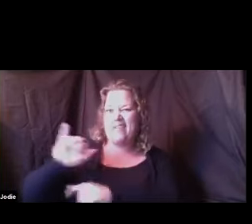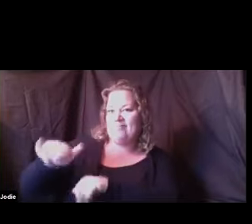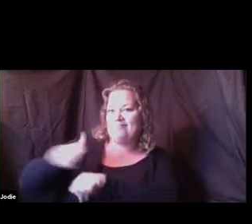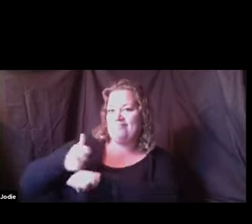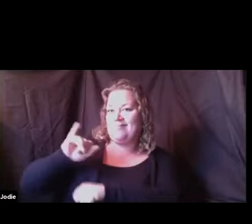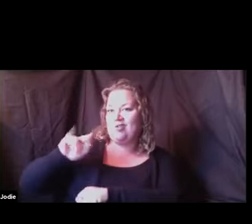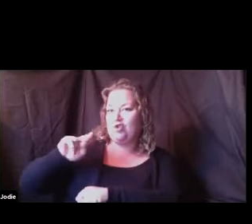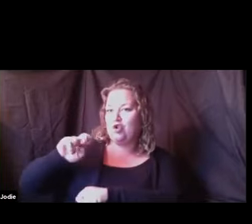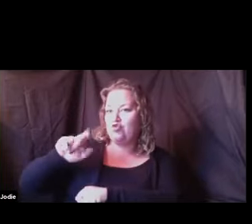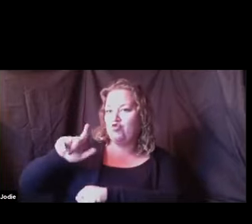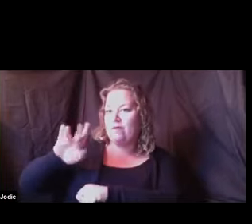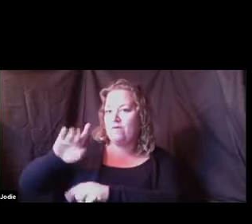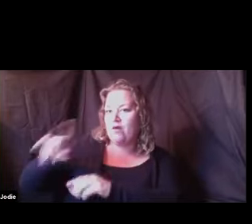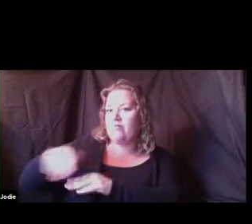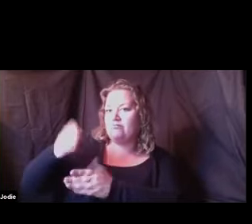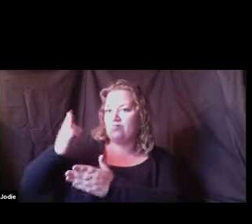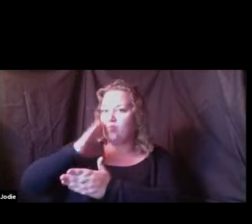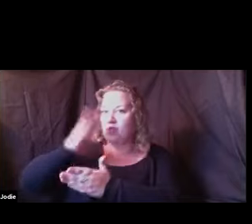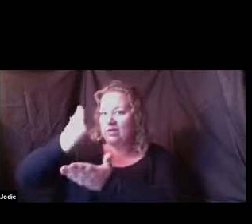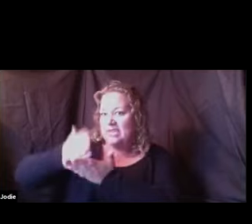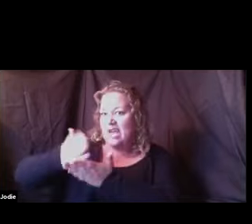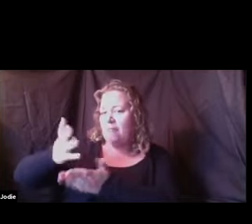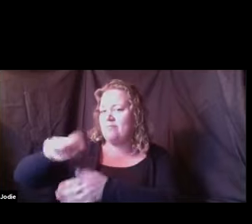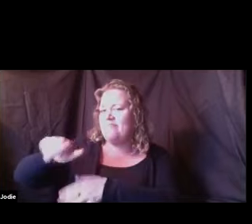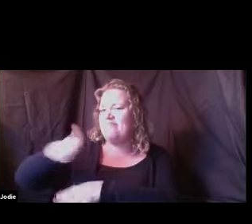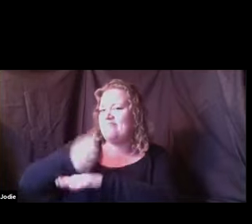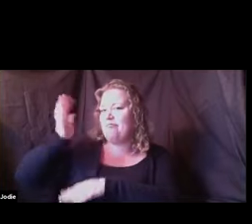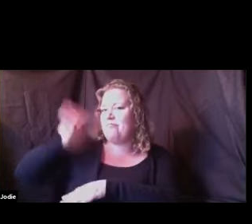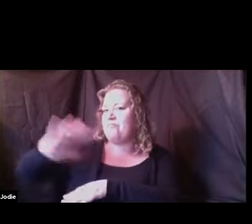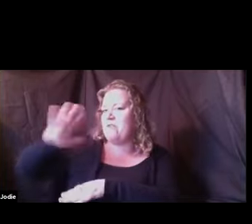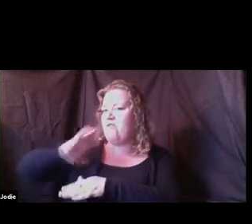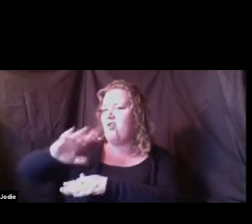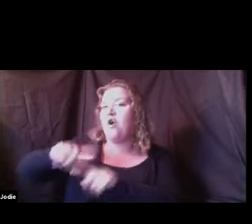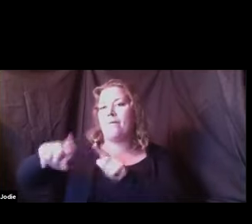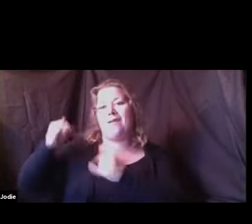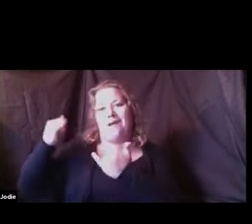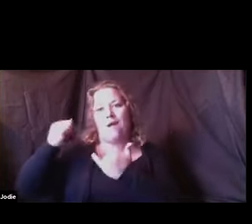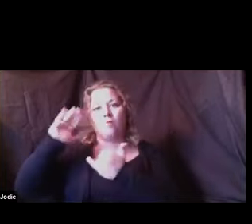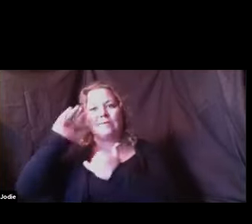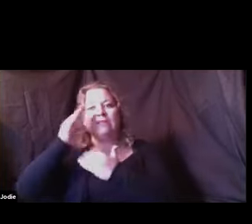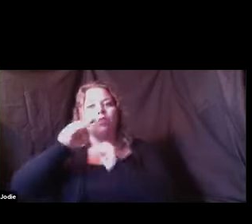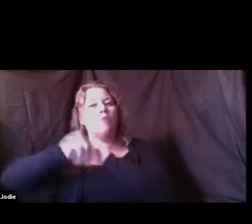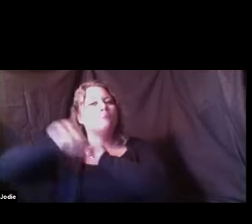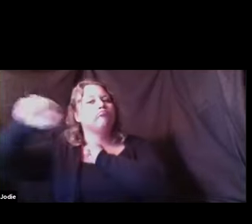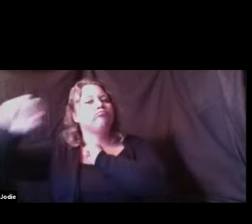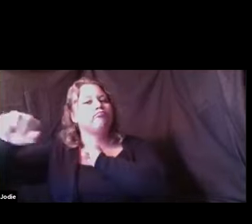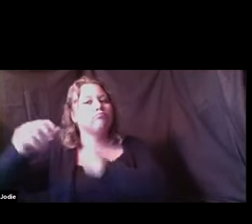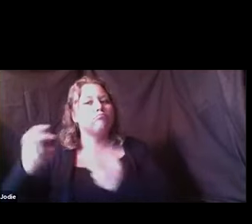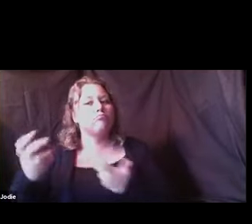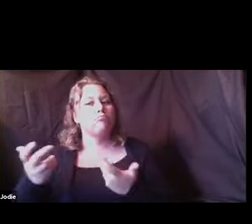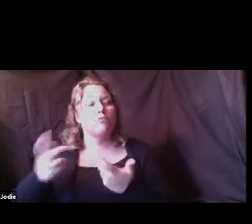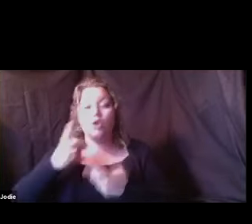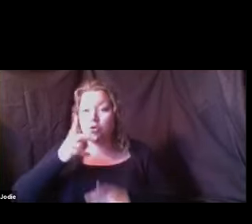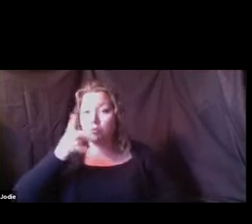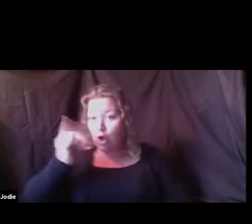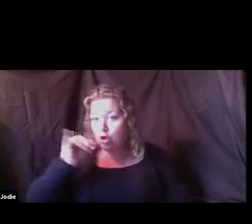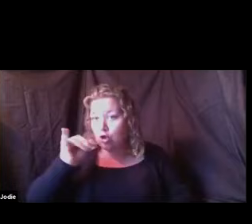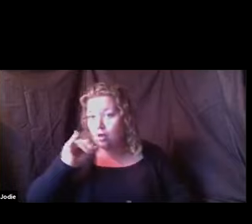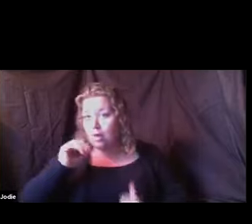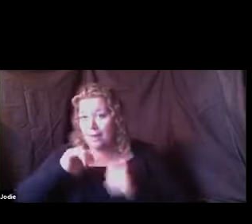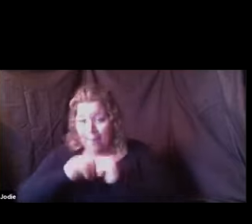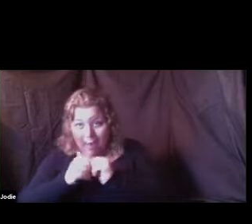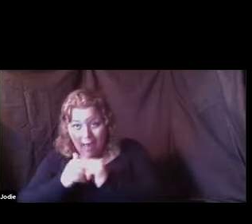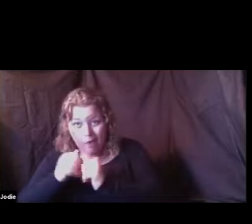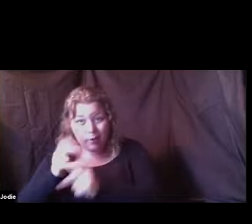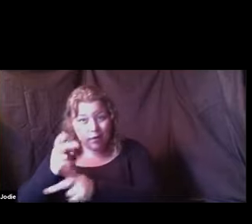place, because I think that's a really important resource for us to have available as one of the tools that we're